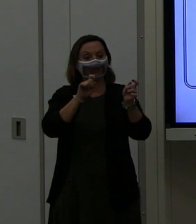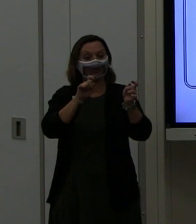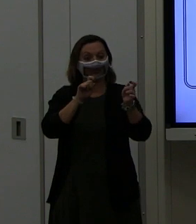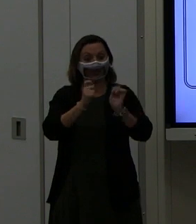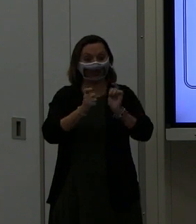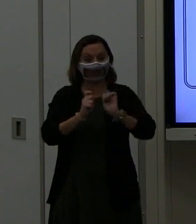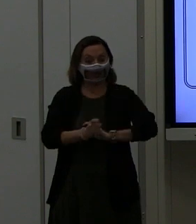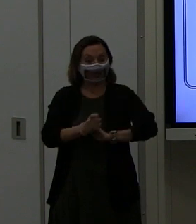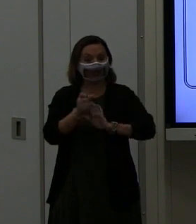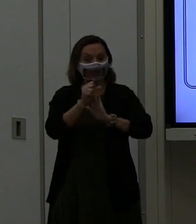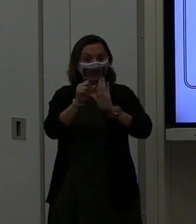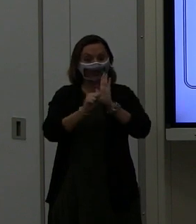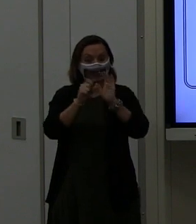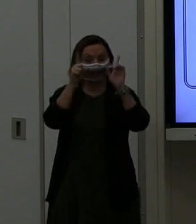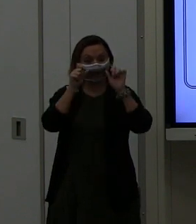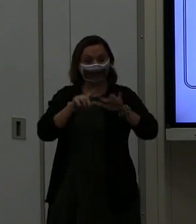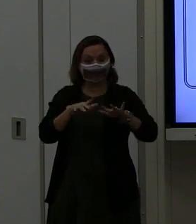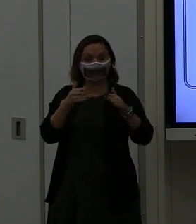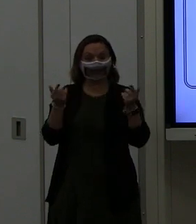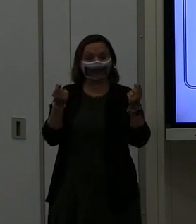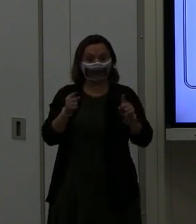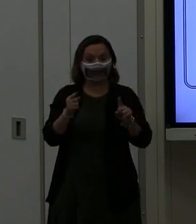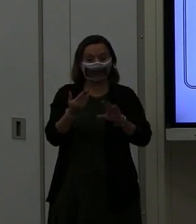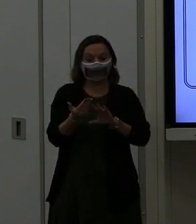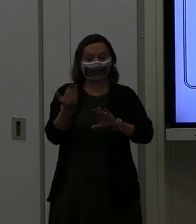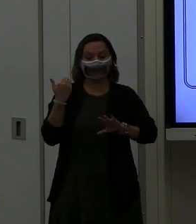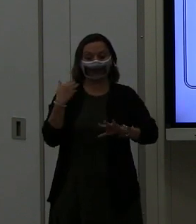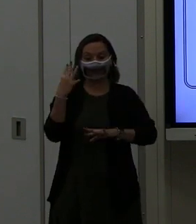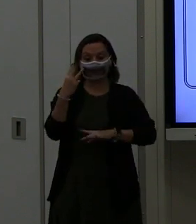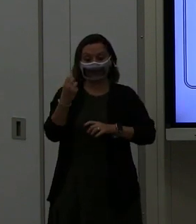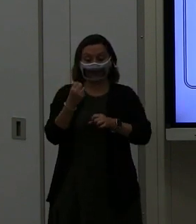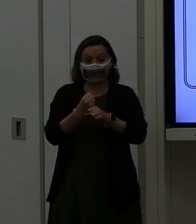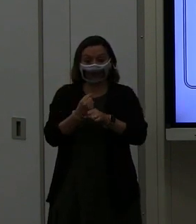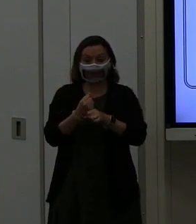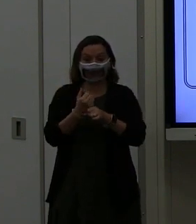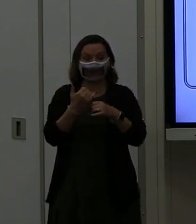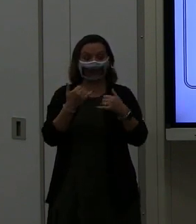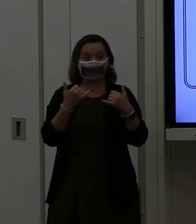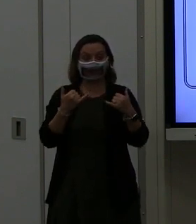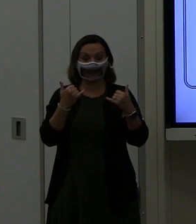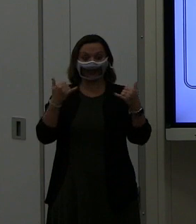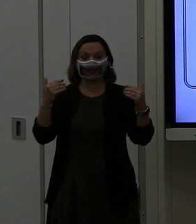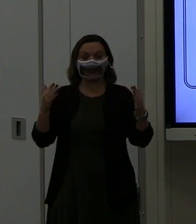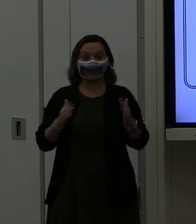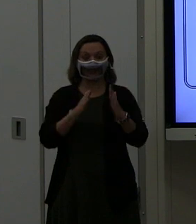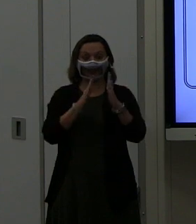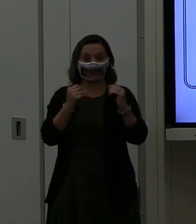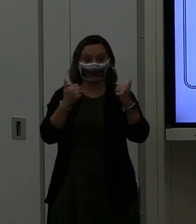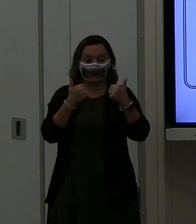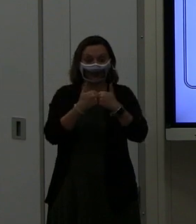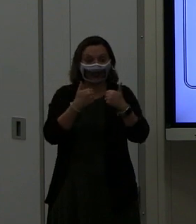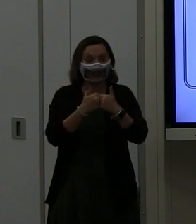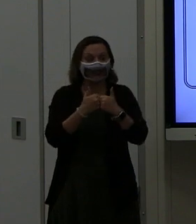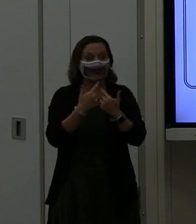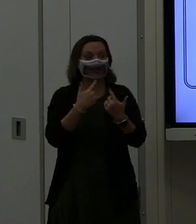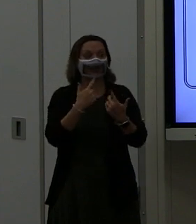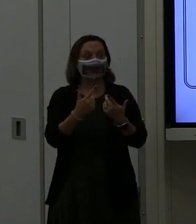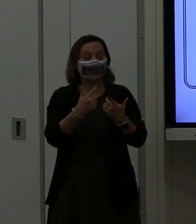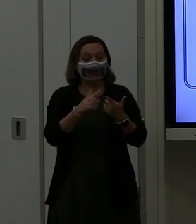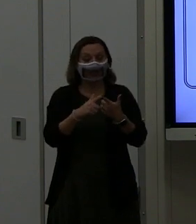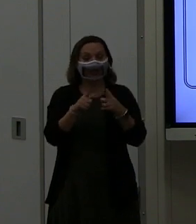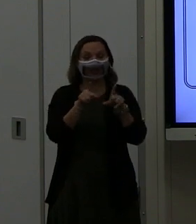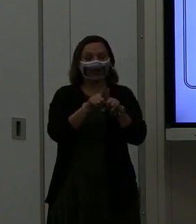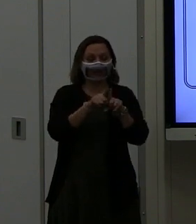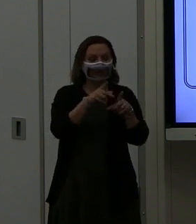has undergone now in the past 6 years. These challenges, along with long delays in receiving scores, make it difficult to use